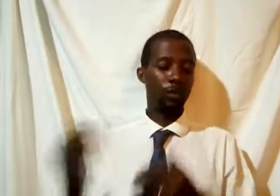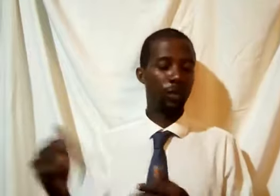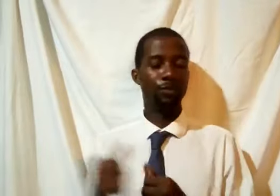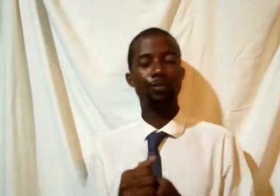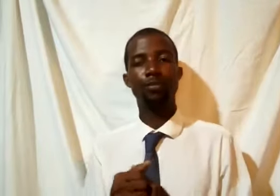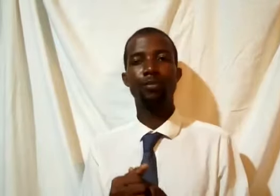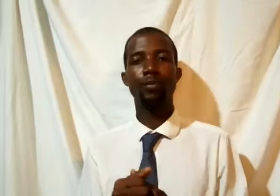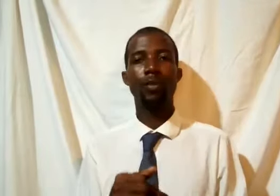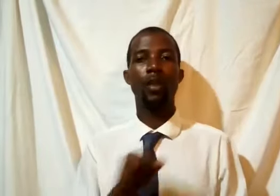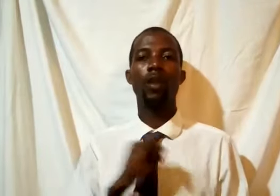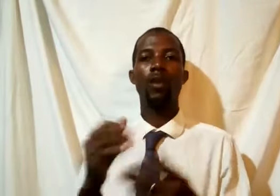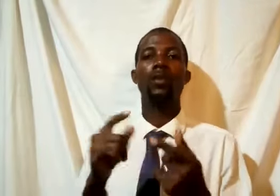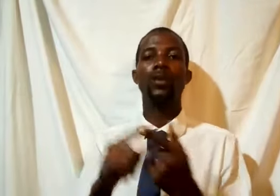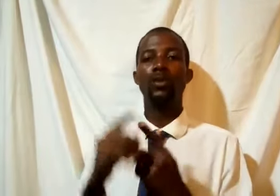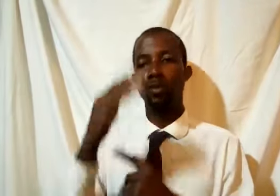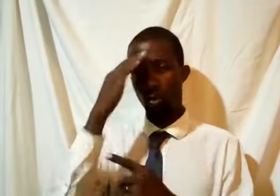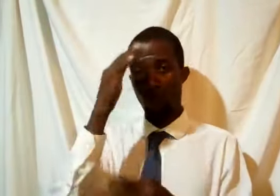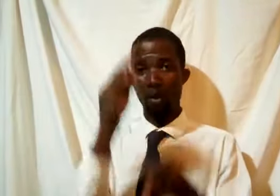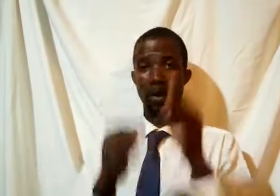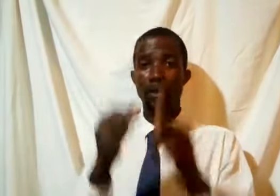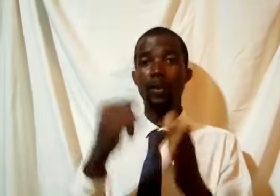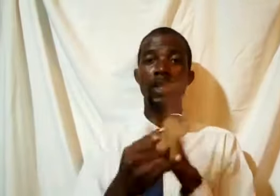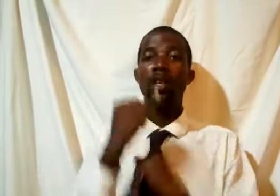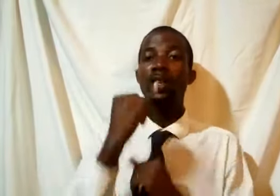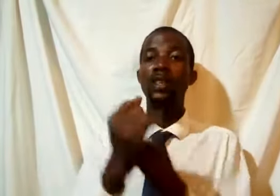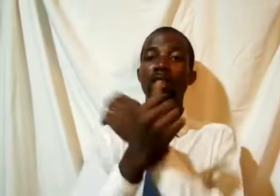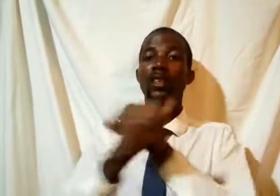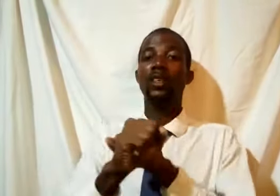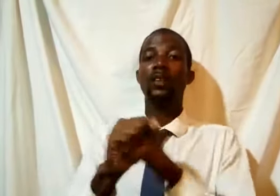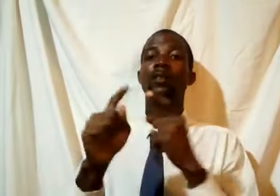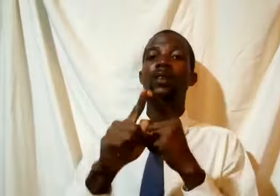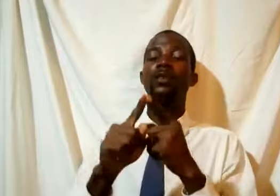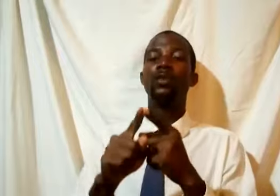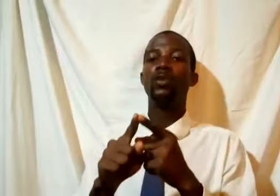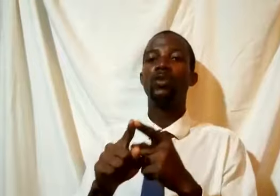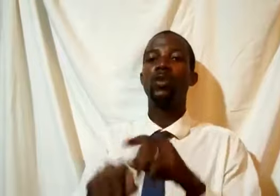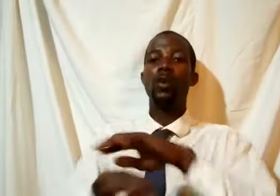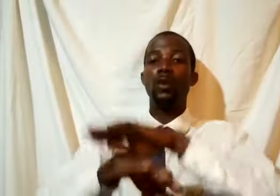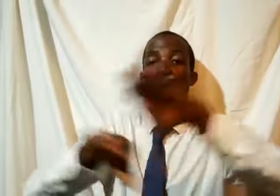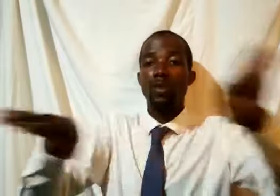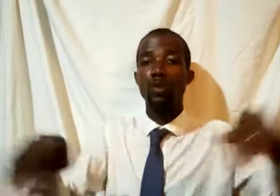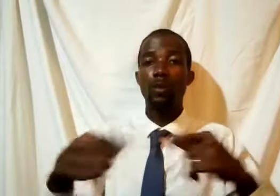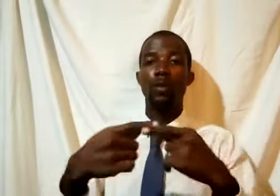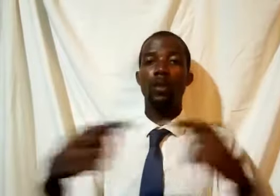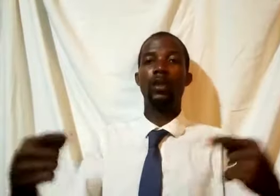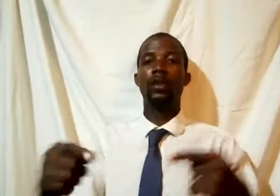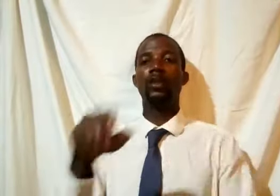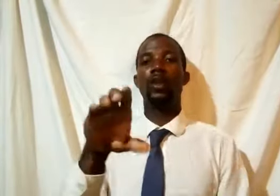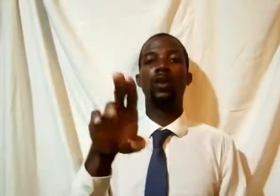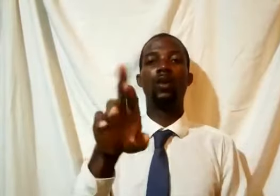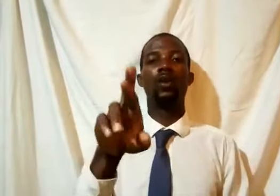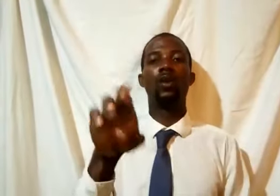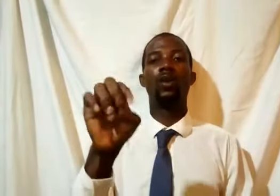I want to know if it is safe to swim against the current, that is, in the opposite direction